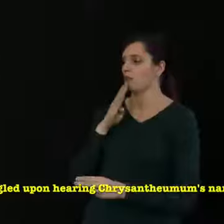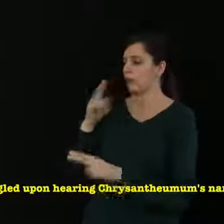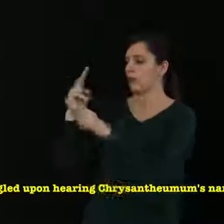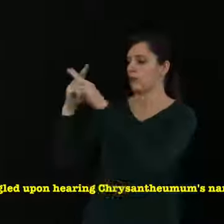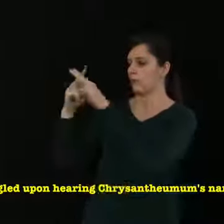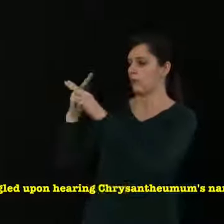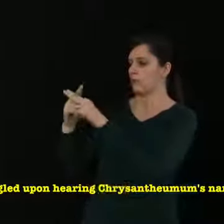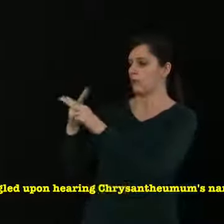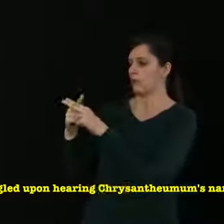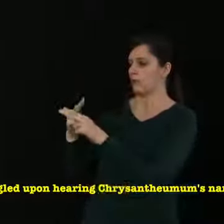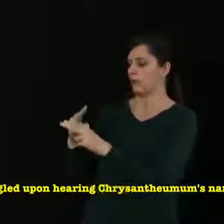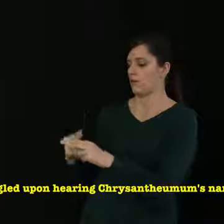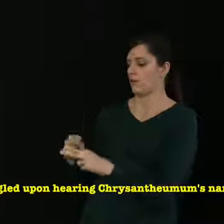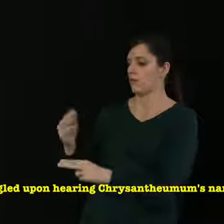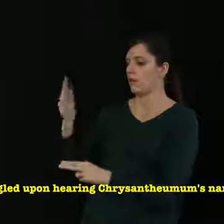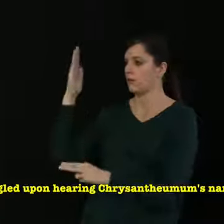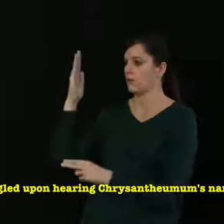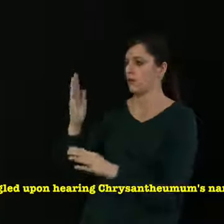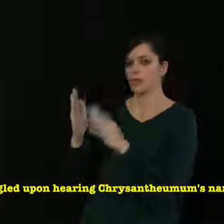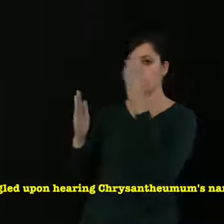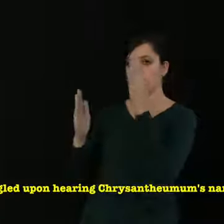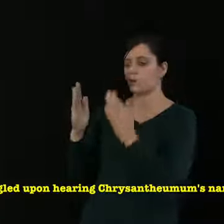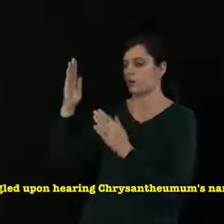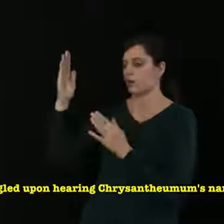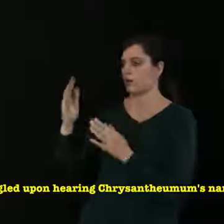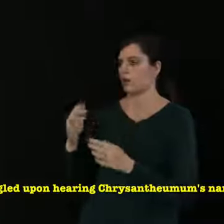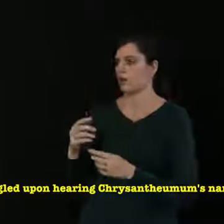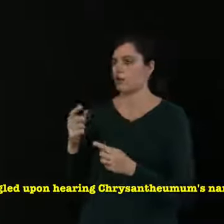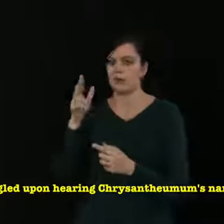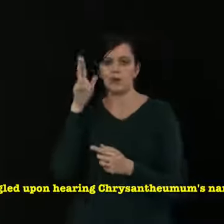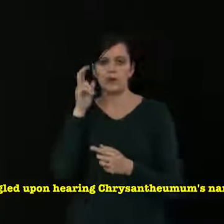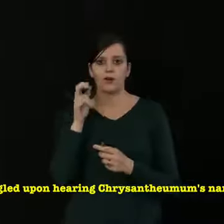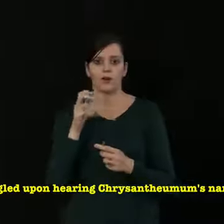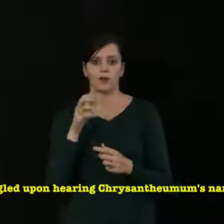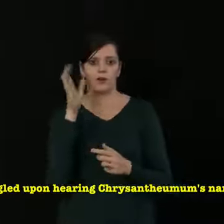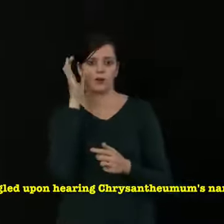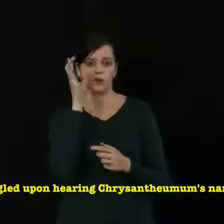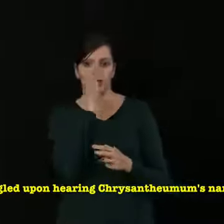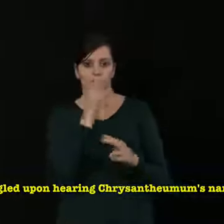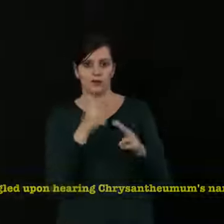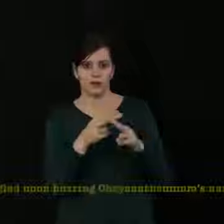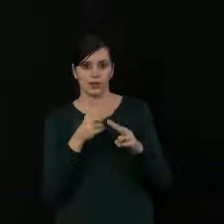everyone giggled upon hearing Chrysanthemum's name.